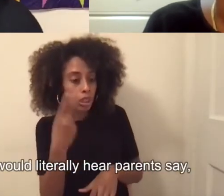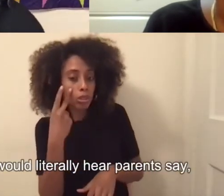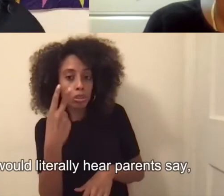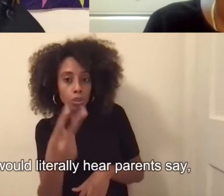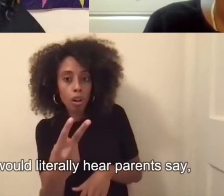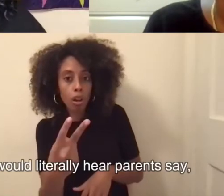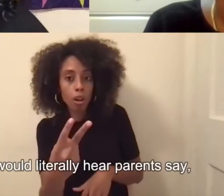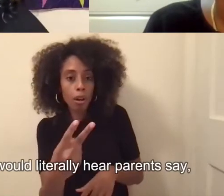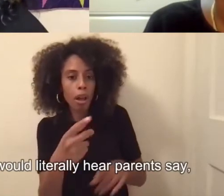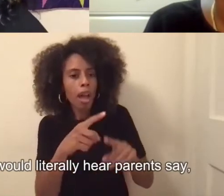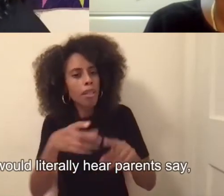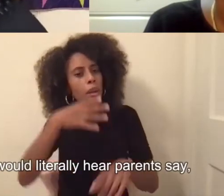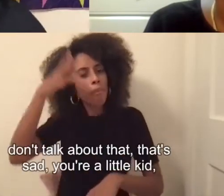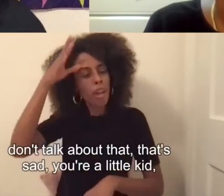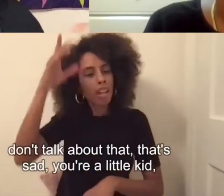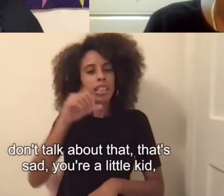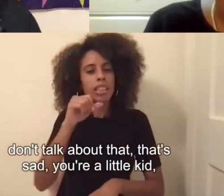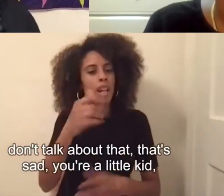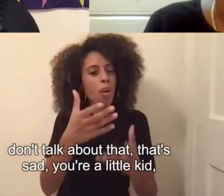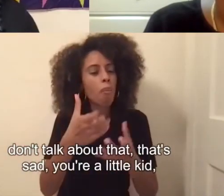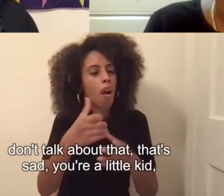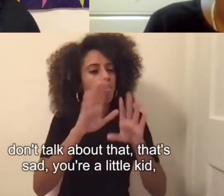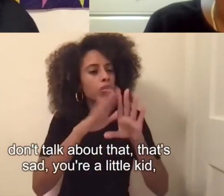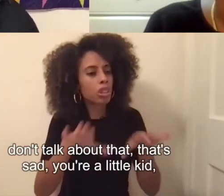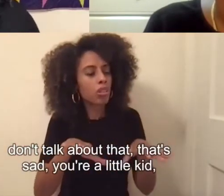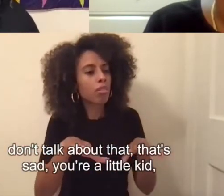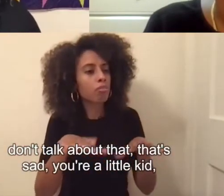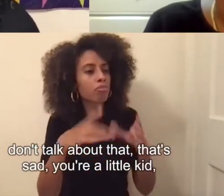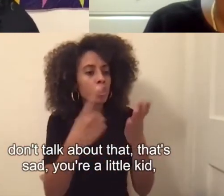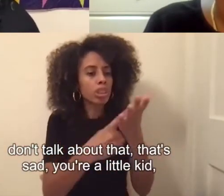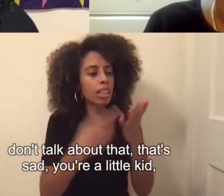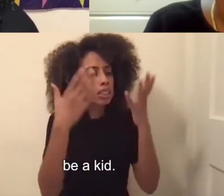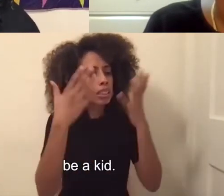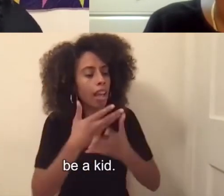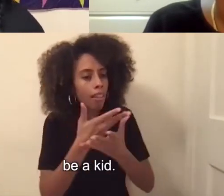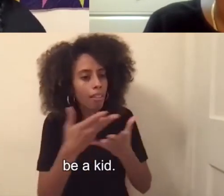I would literally hear parents say, "Don't talk about that. That's sad.